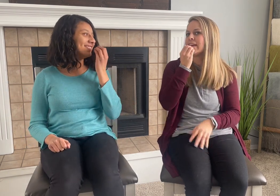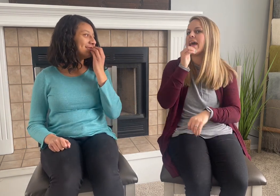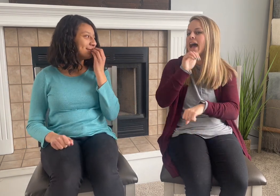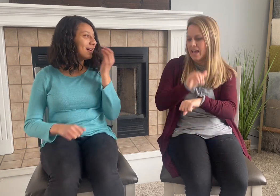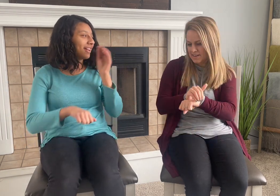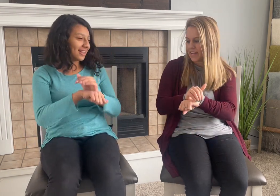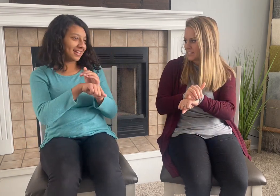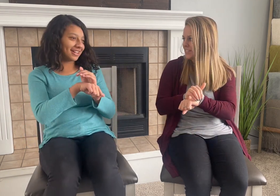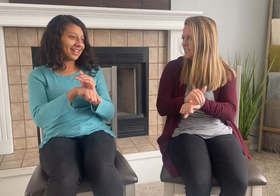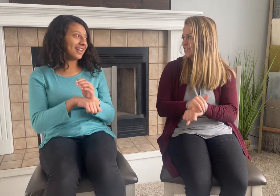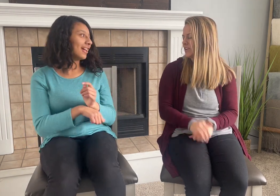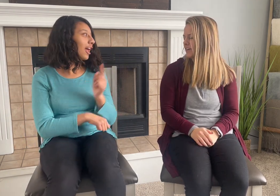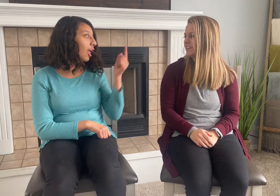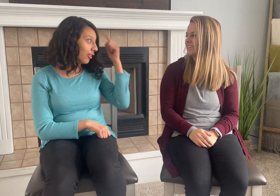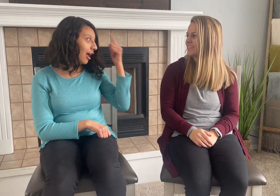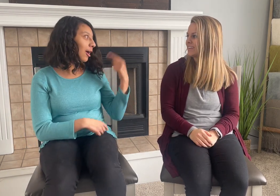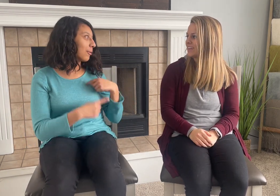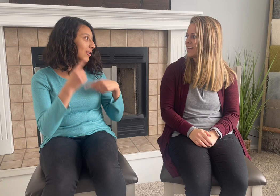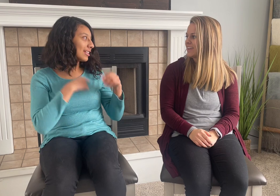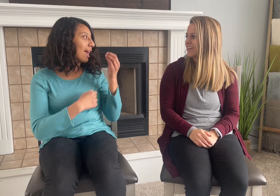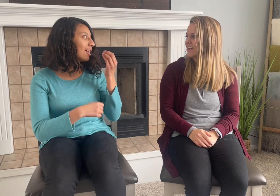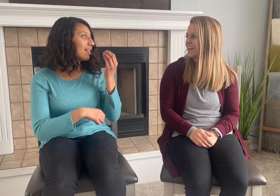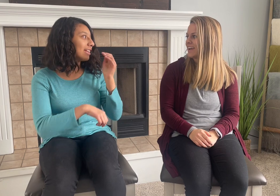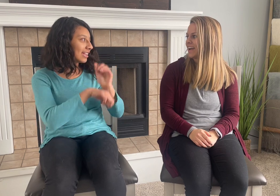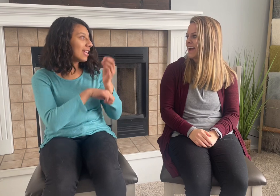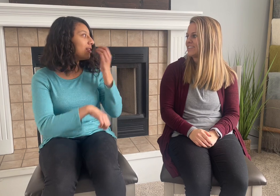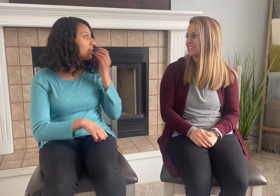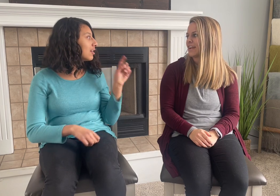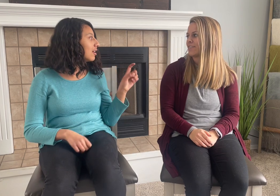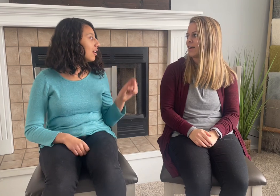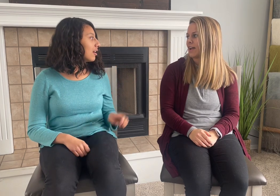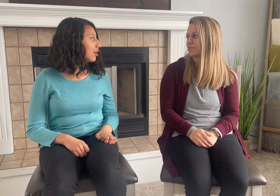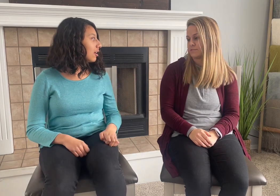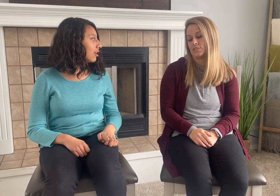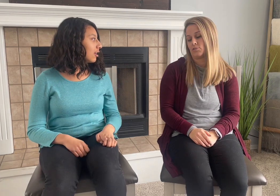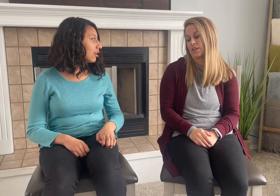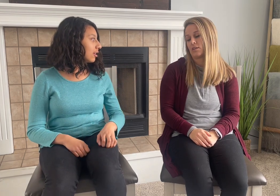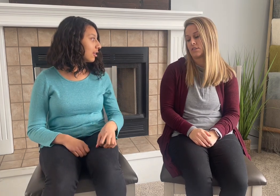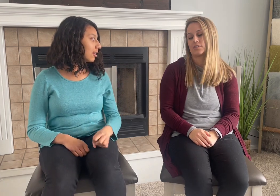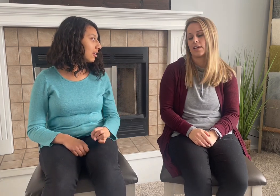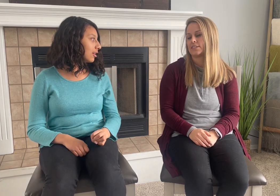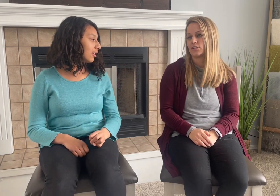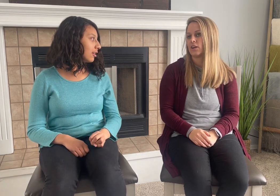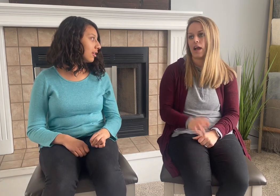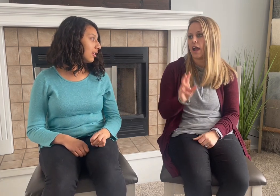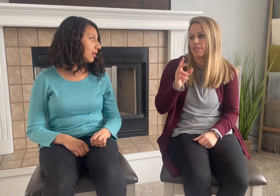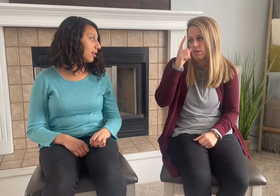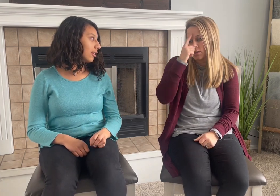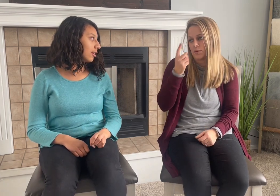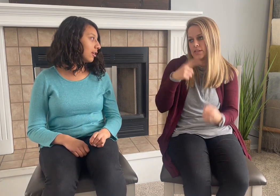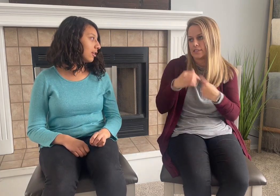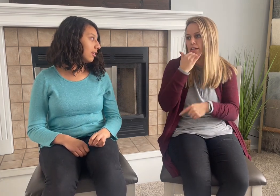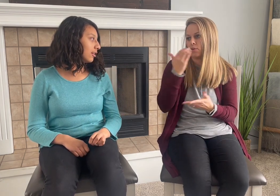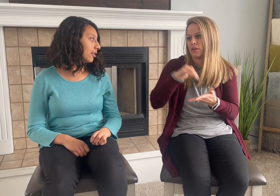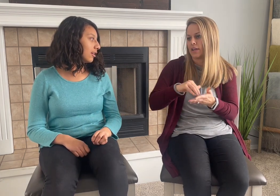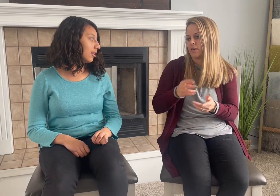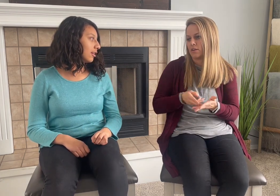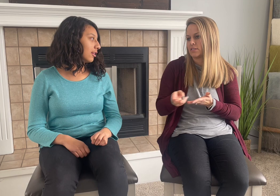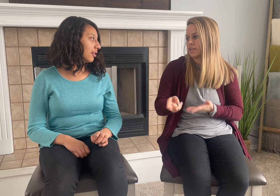at night is dinner. She said, I thought, did you think I was going to sign dinner? I thought you were going to sign it wrong again, honestly.